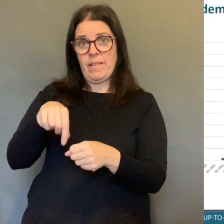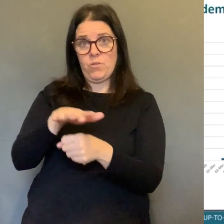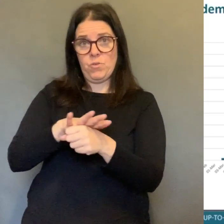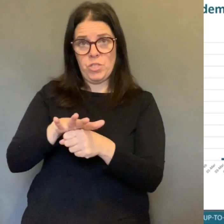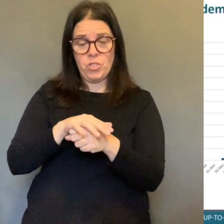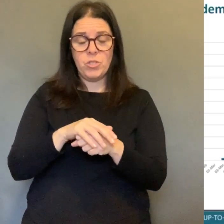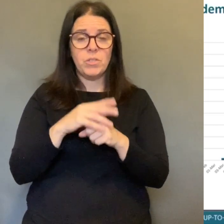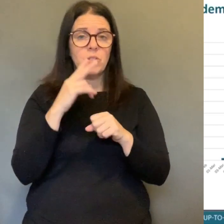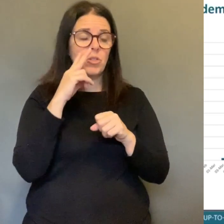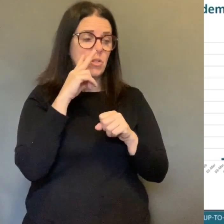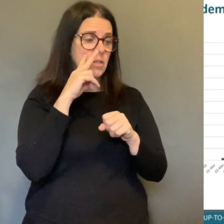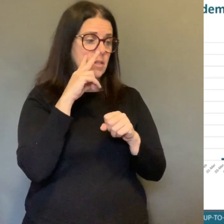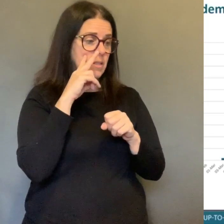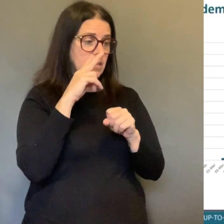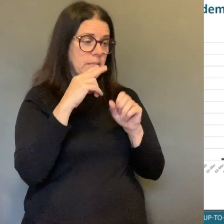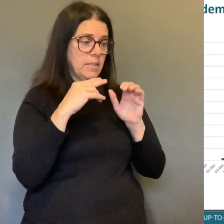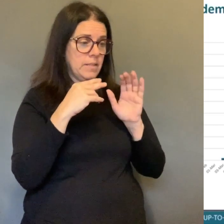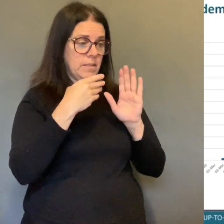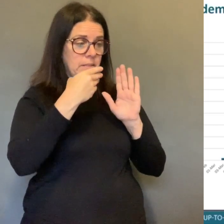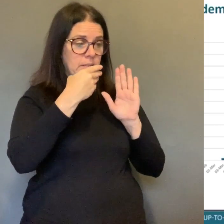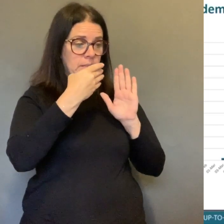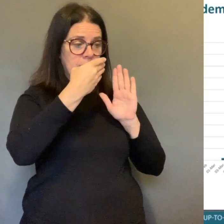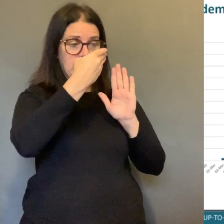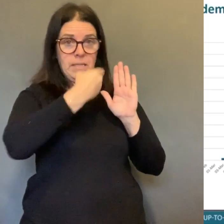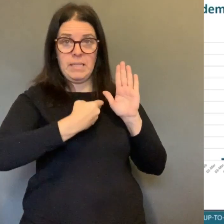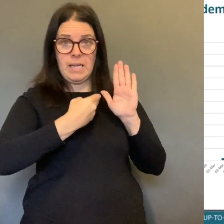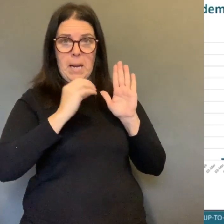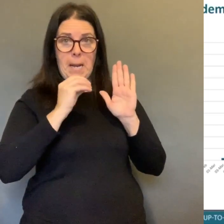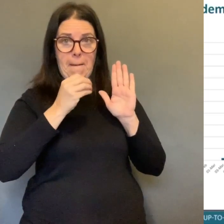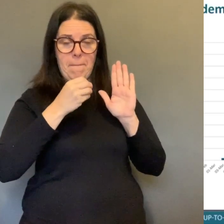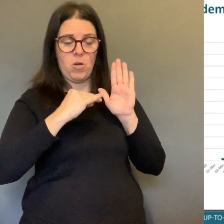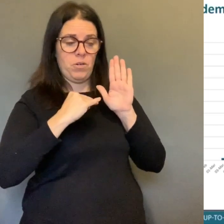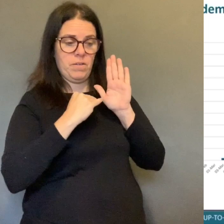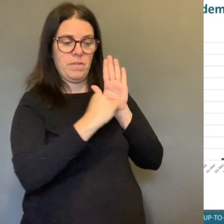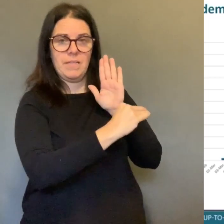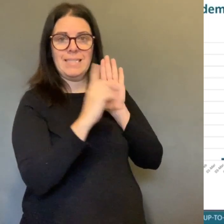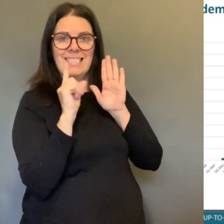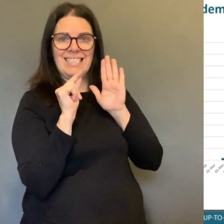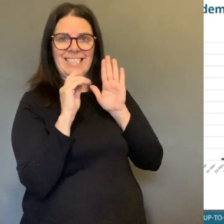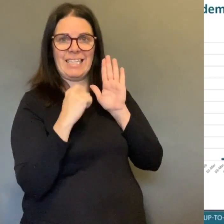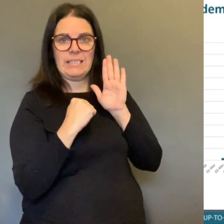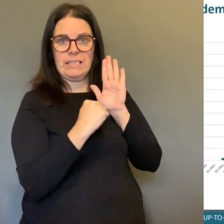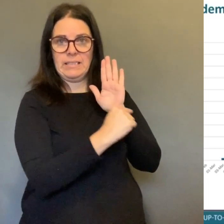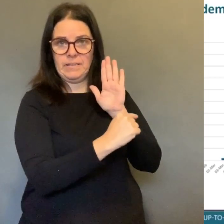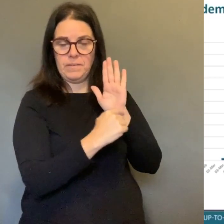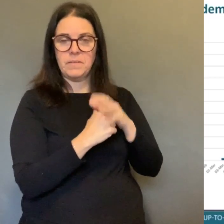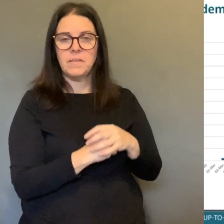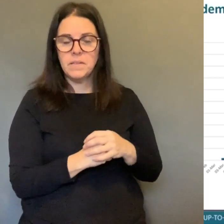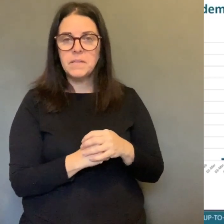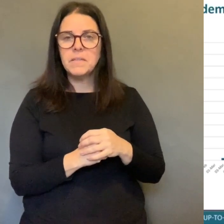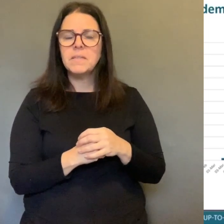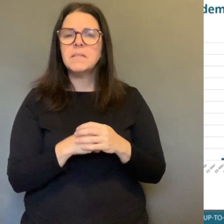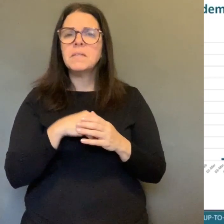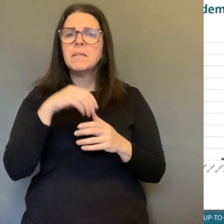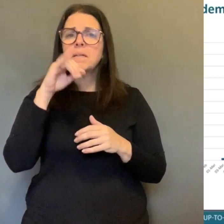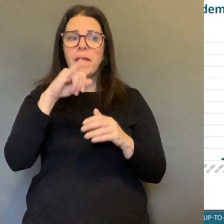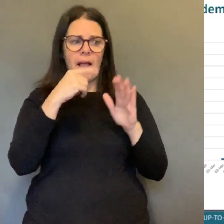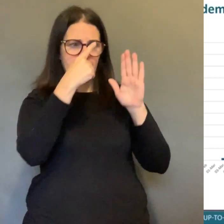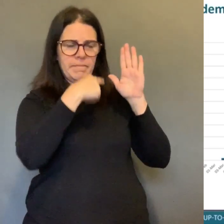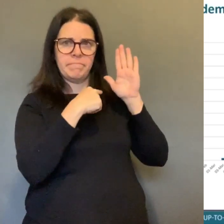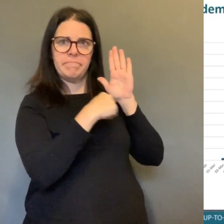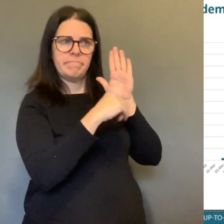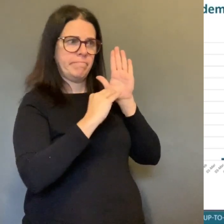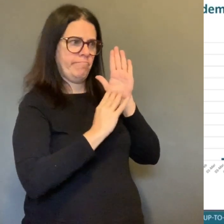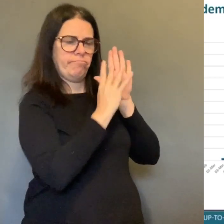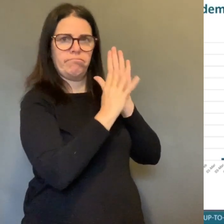seeing in these homes. The graph with the blue shades is showing the cases in